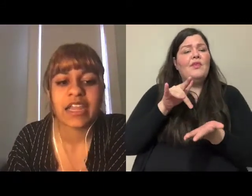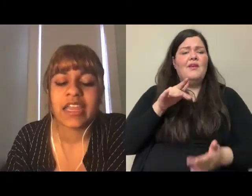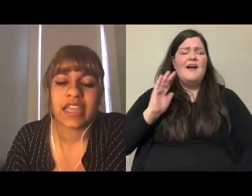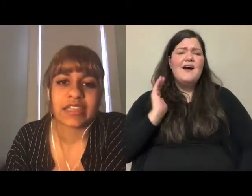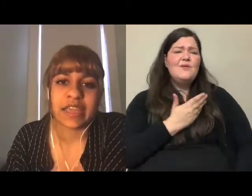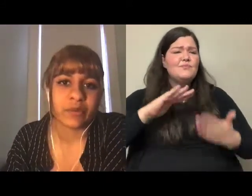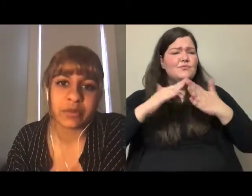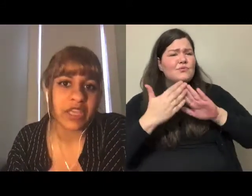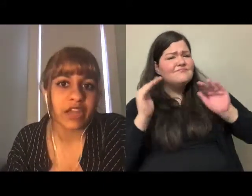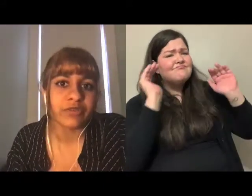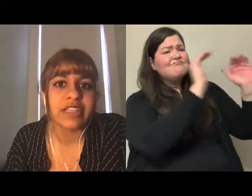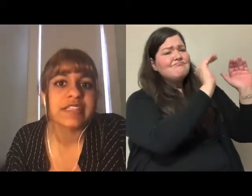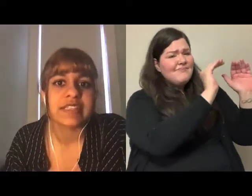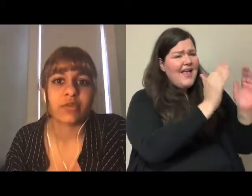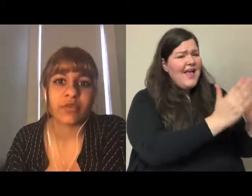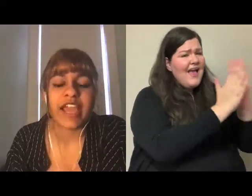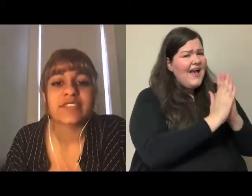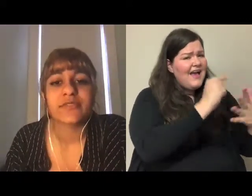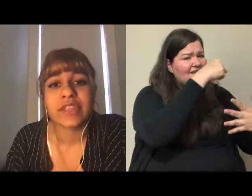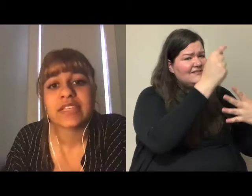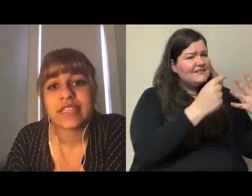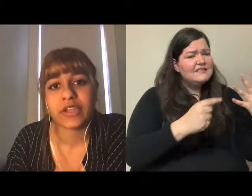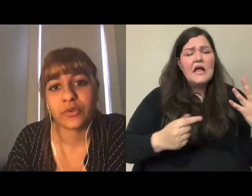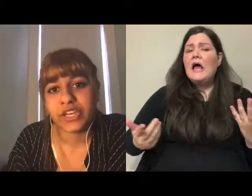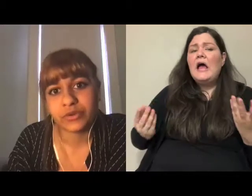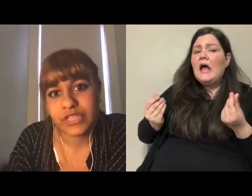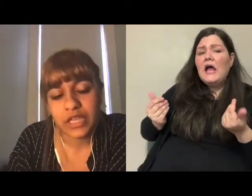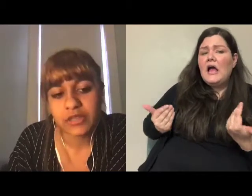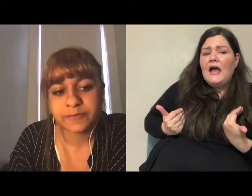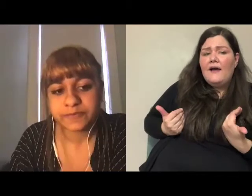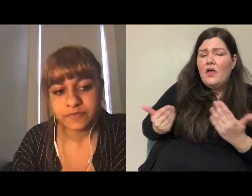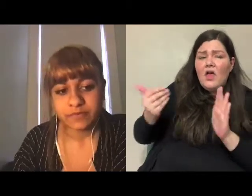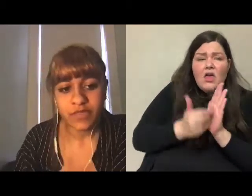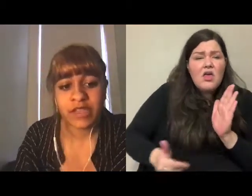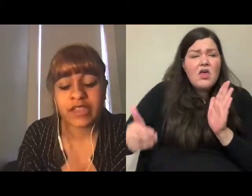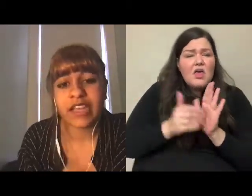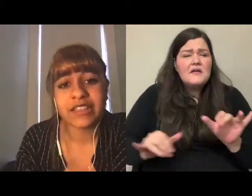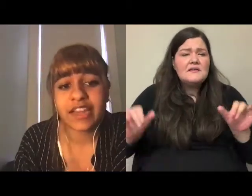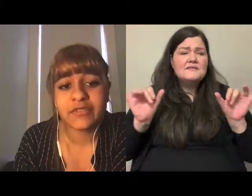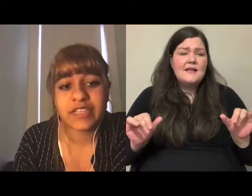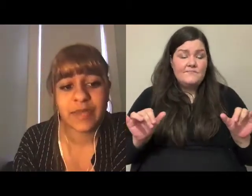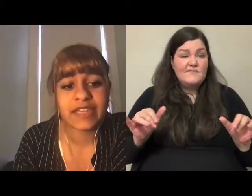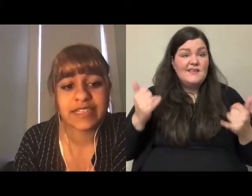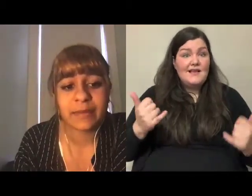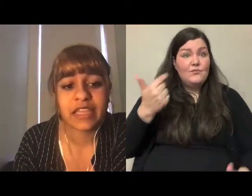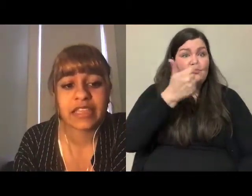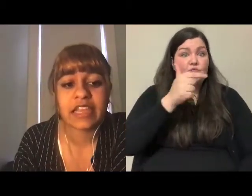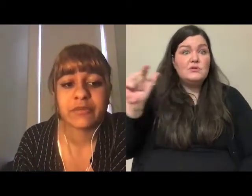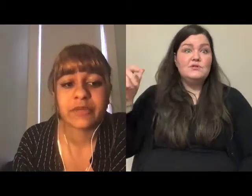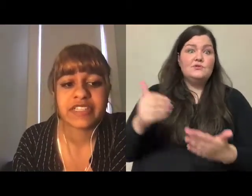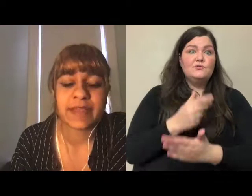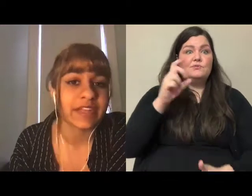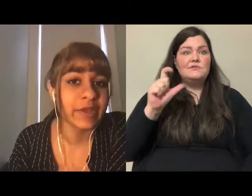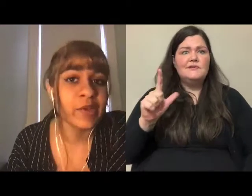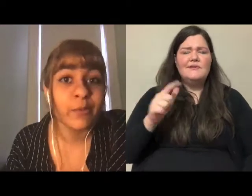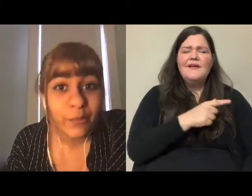high and that we're being unrealistic when we ask for things like a Green New Deal. Yet in light of this pandemic, the government